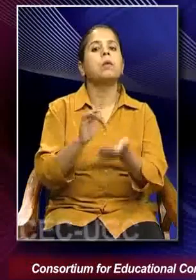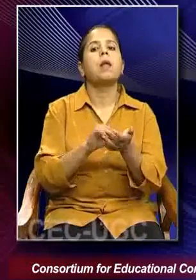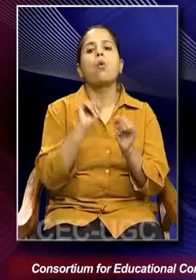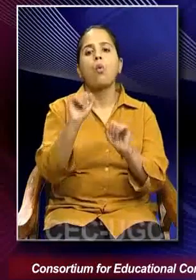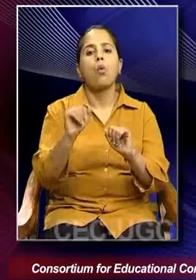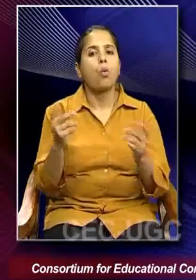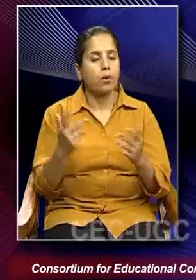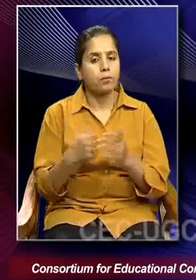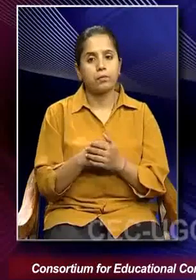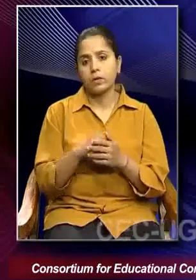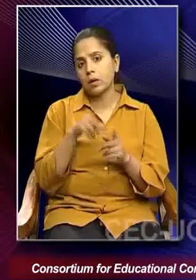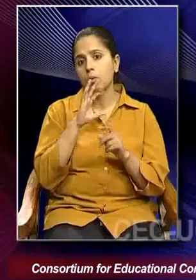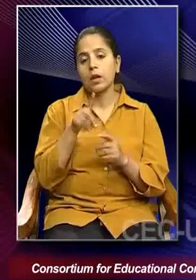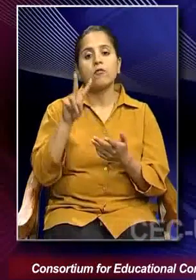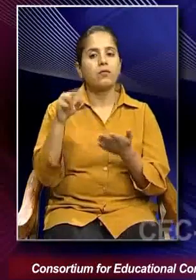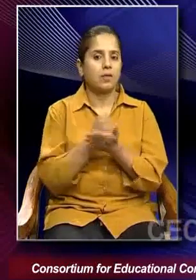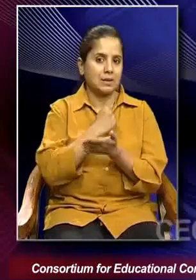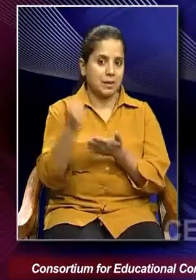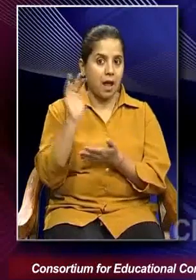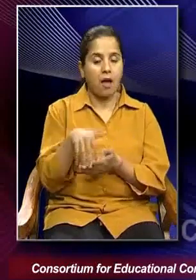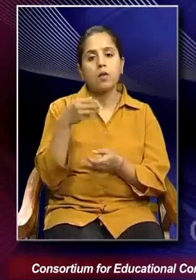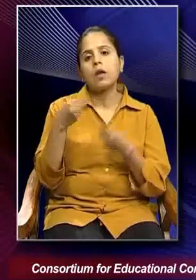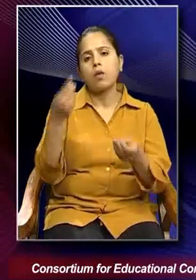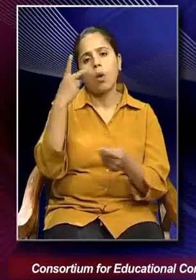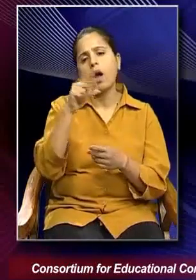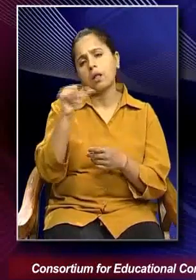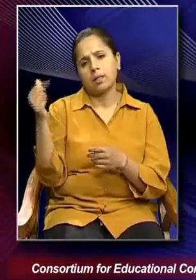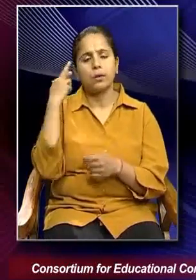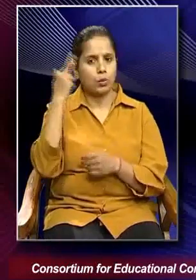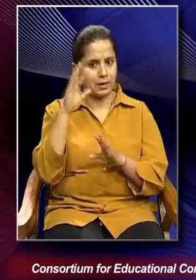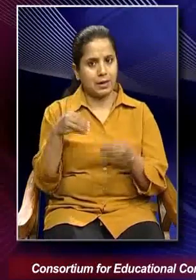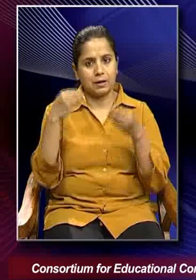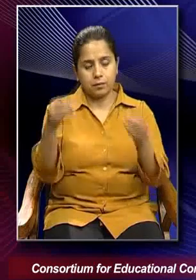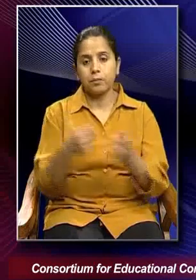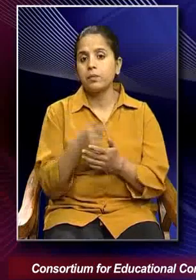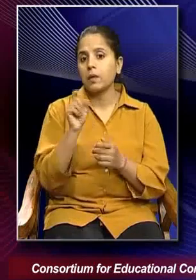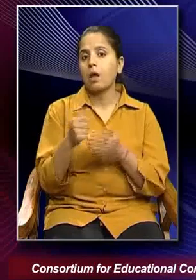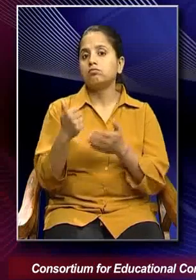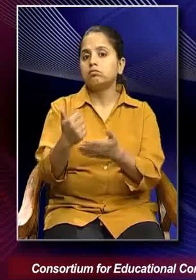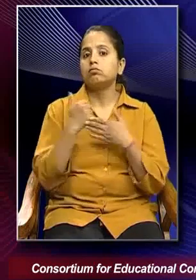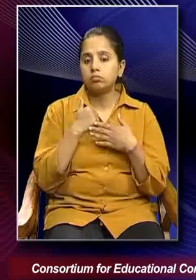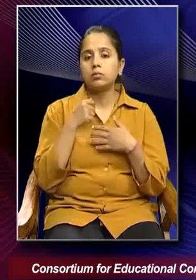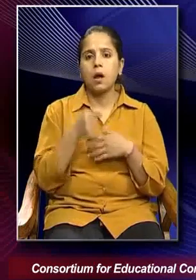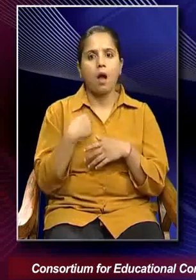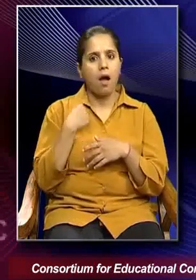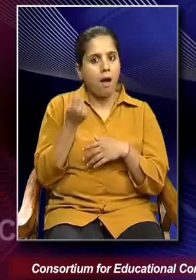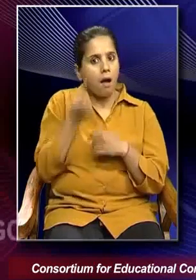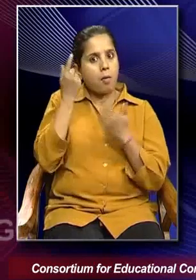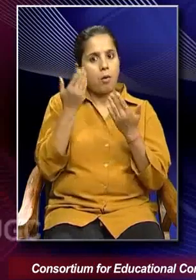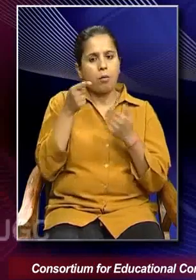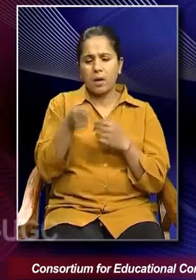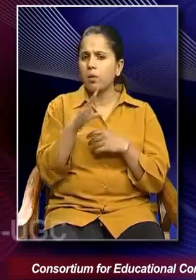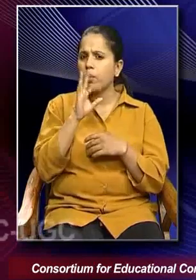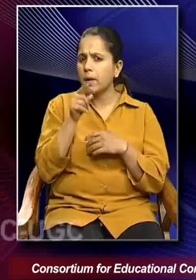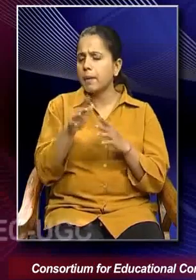place, and of course these visas are given for various purposes. So that can also help us to get a sense of what is